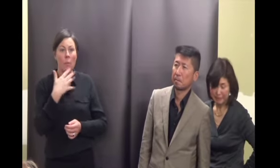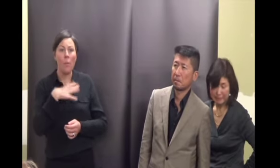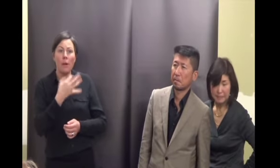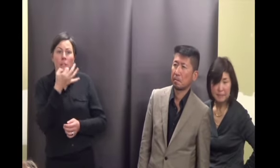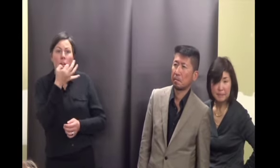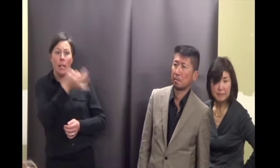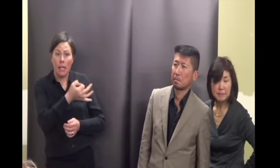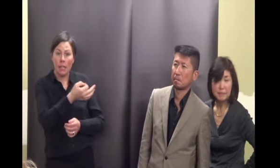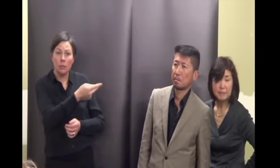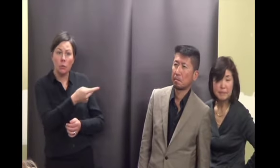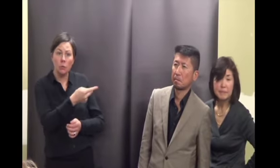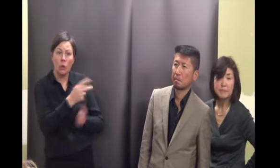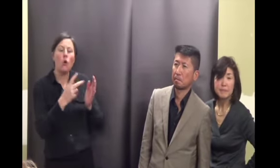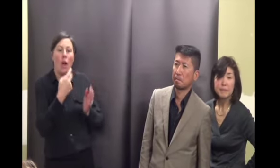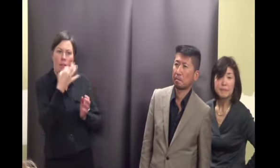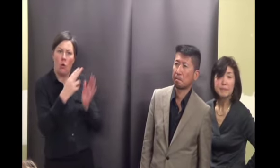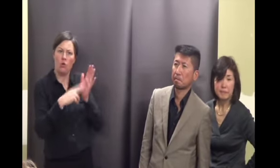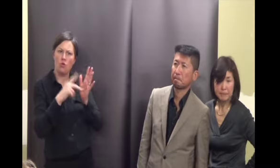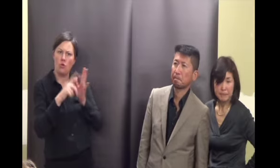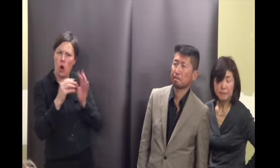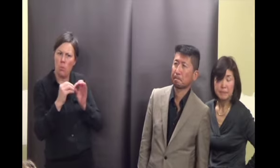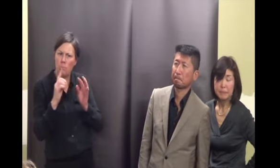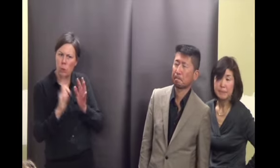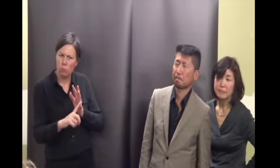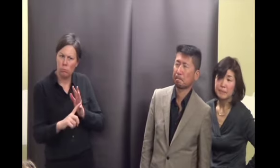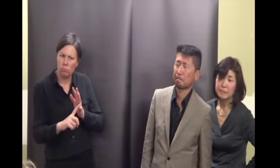like to ask you, Nobu,